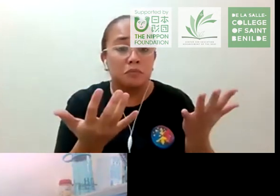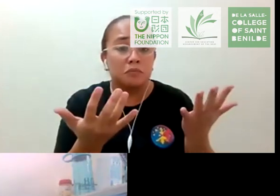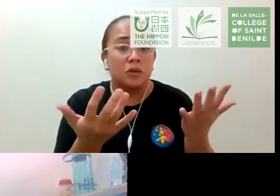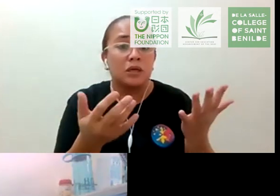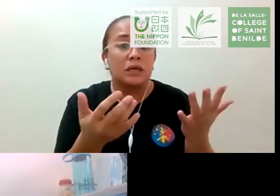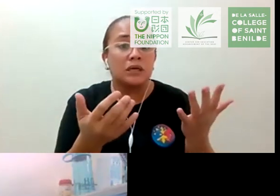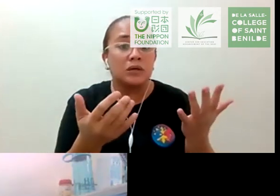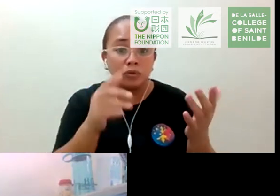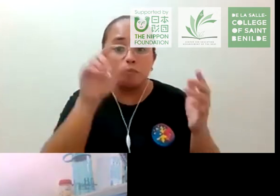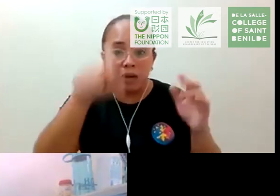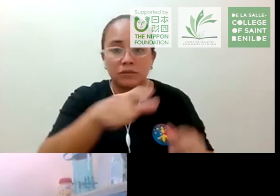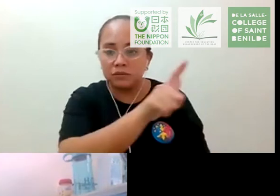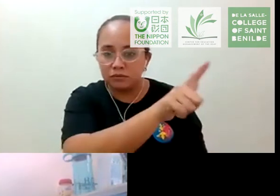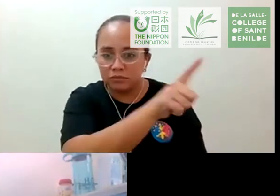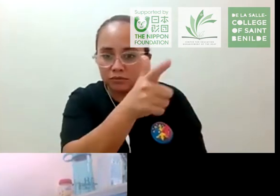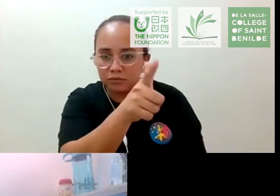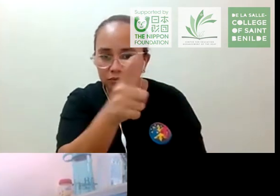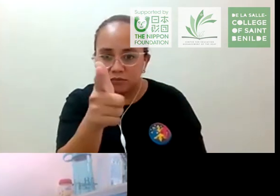do it in that order.